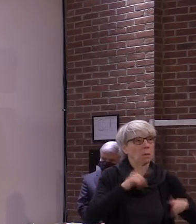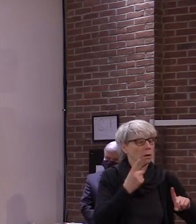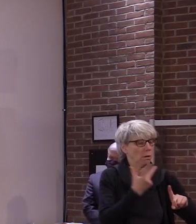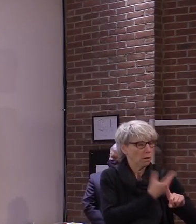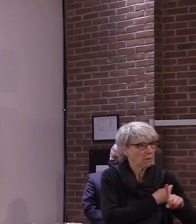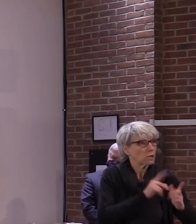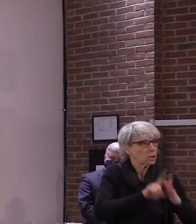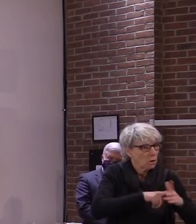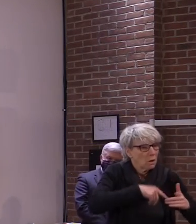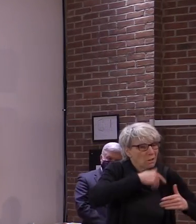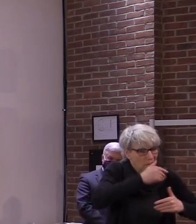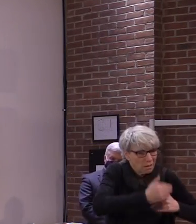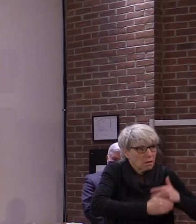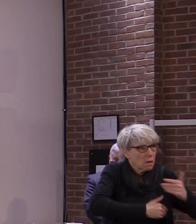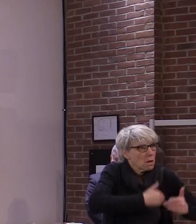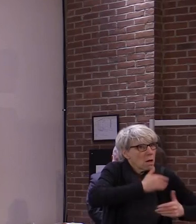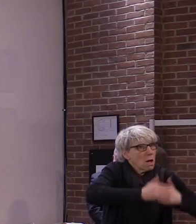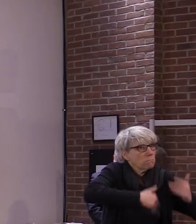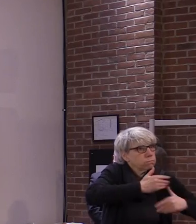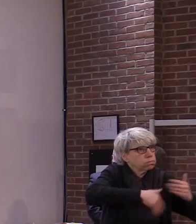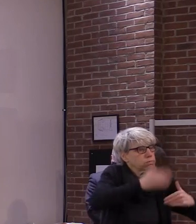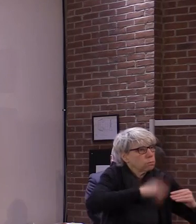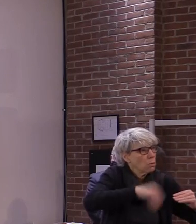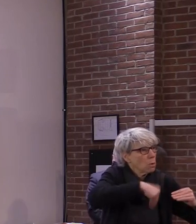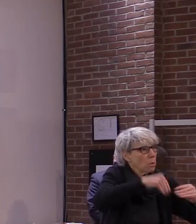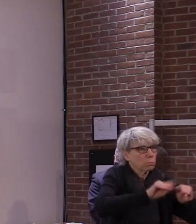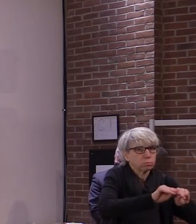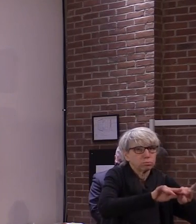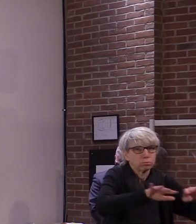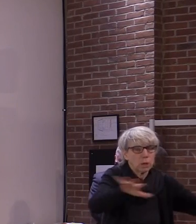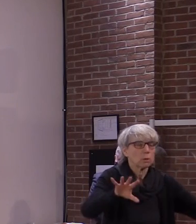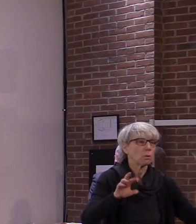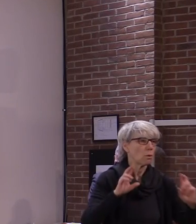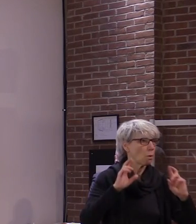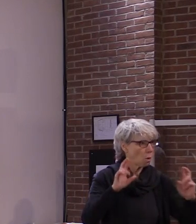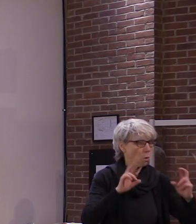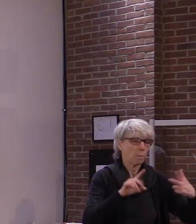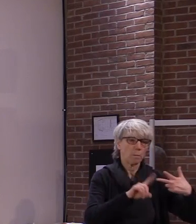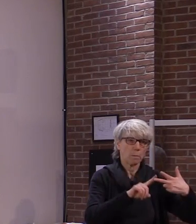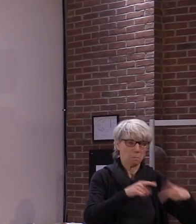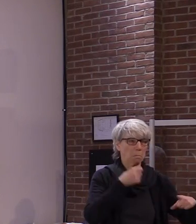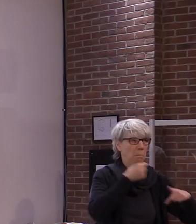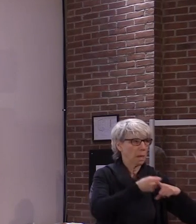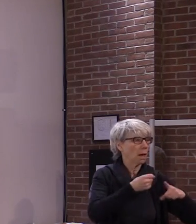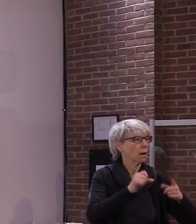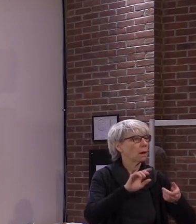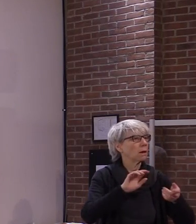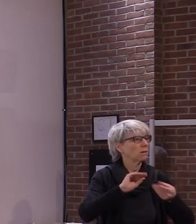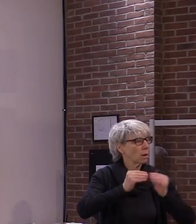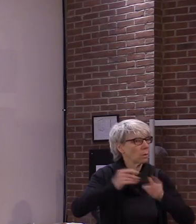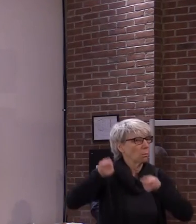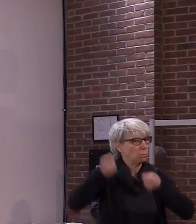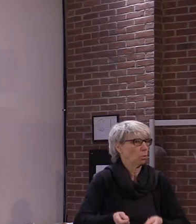pace of decrease in cases that have already been starting, and we're starting to see that now as well.